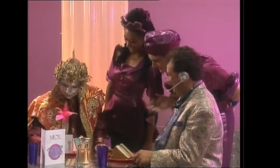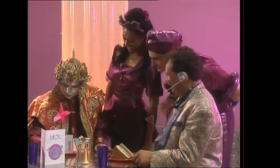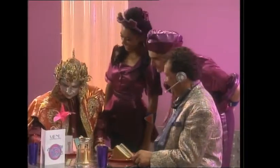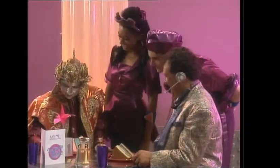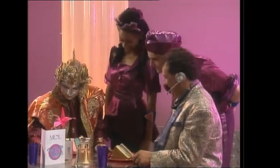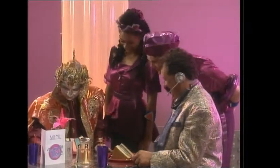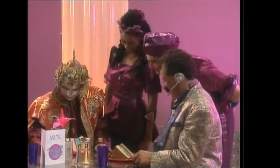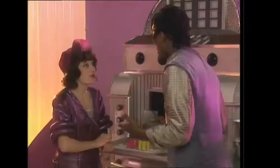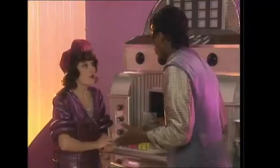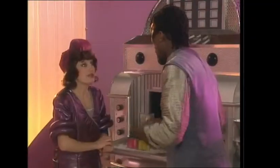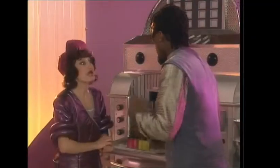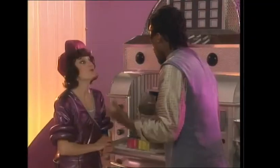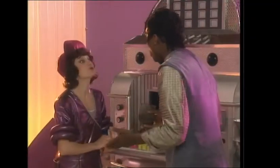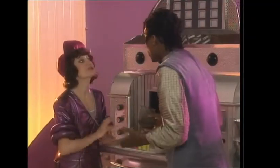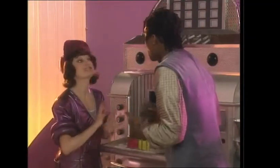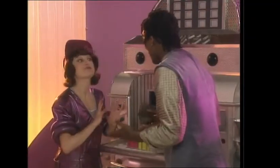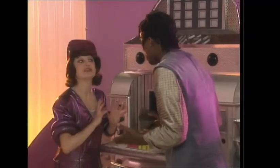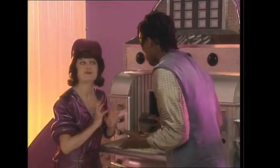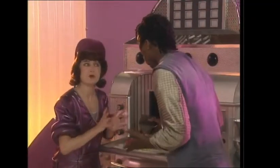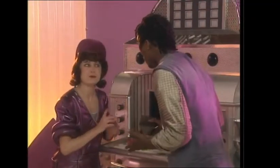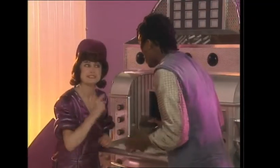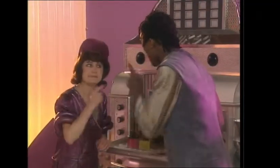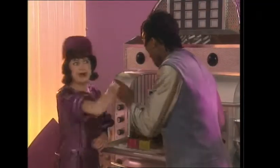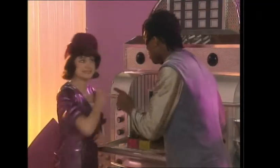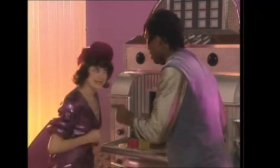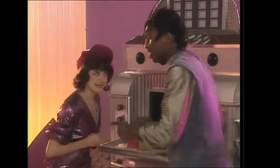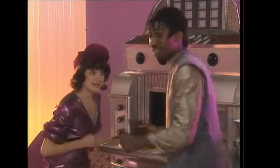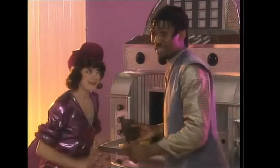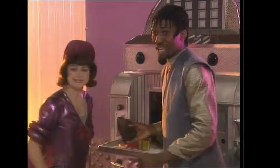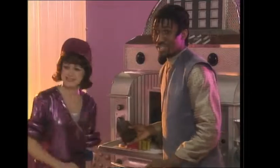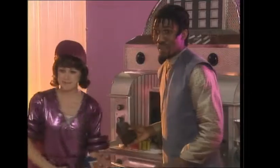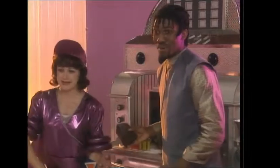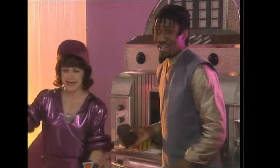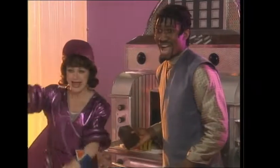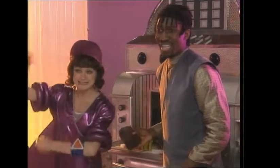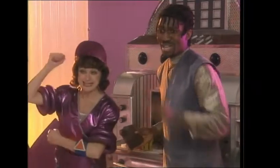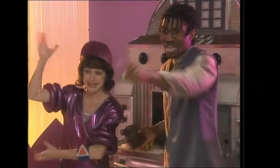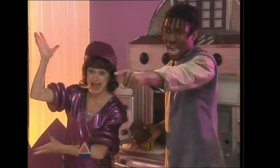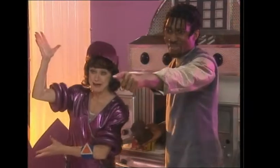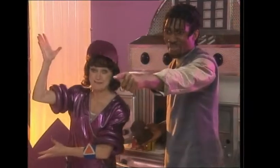materials, they are not only amusing decorative ornaments, but they double as a lamp.